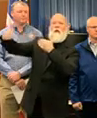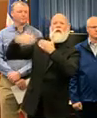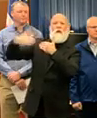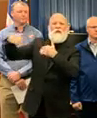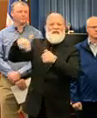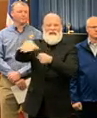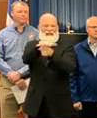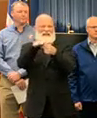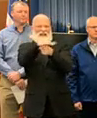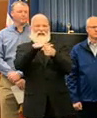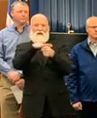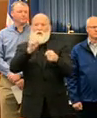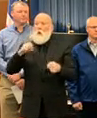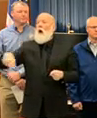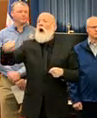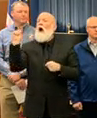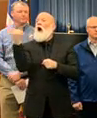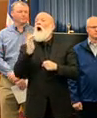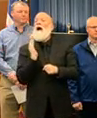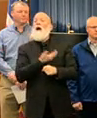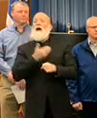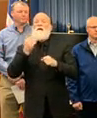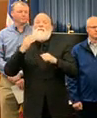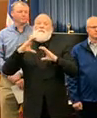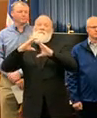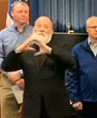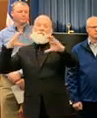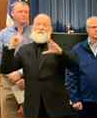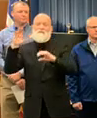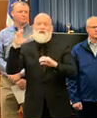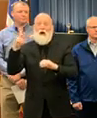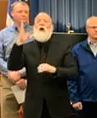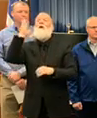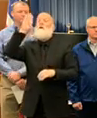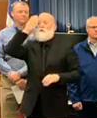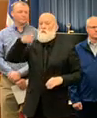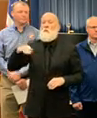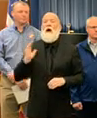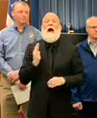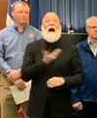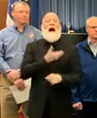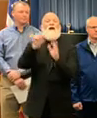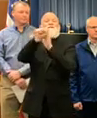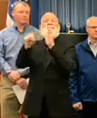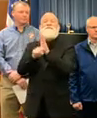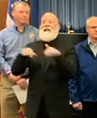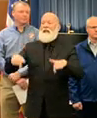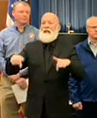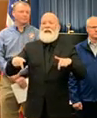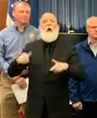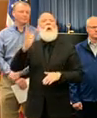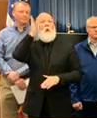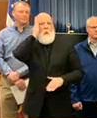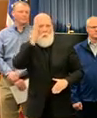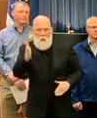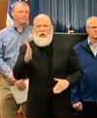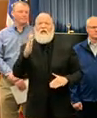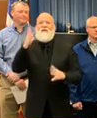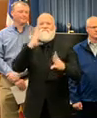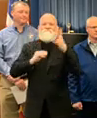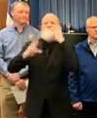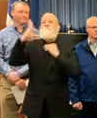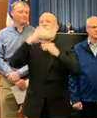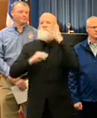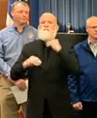importantly, we cannot overemphasize our state is going to be impacted in some manner with this storm. So